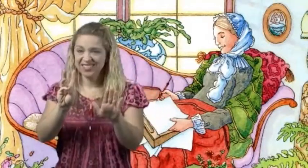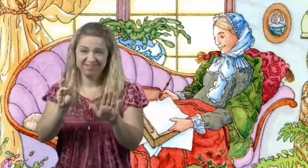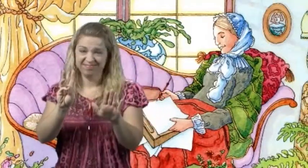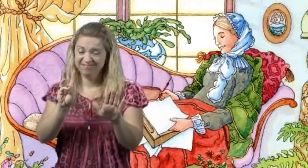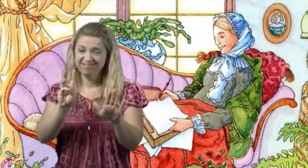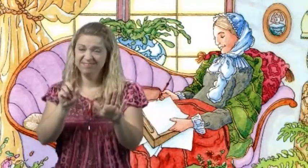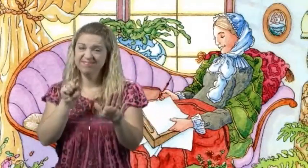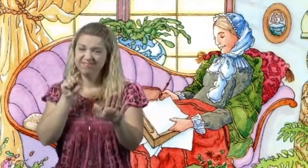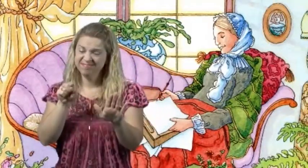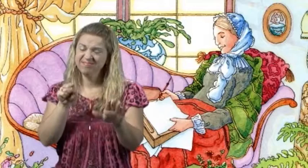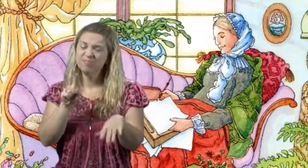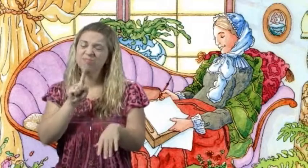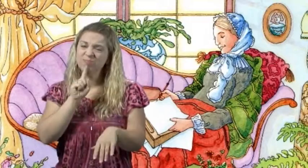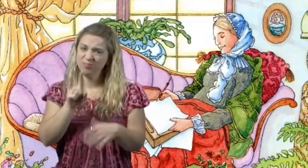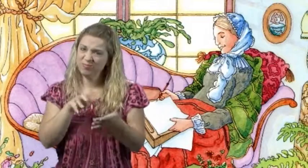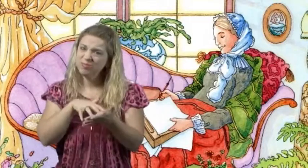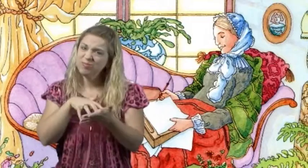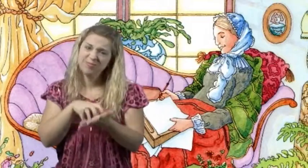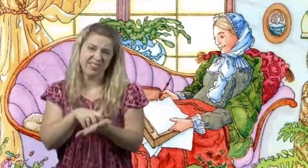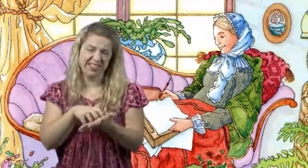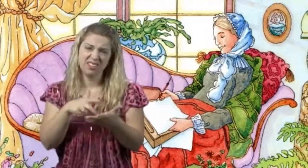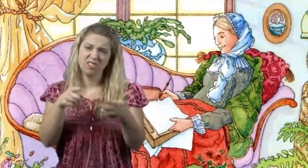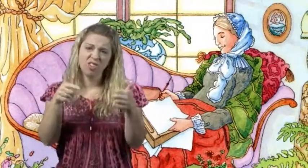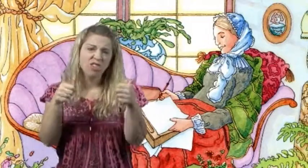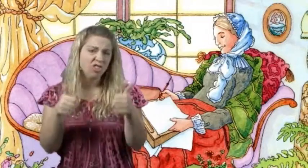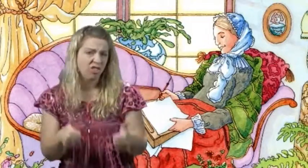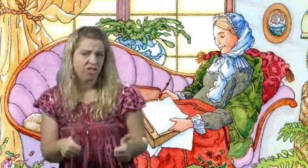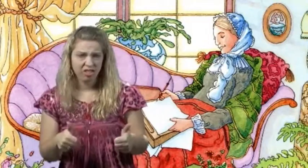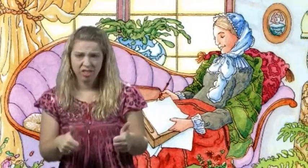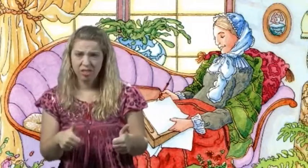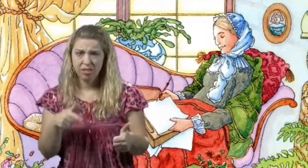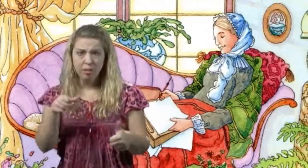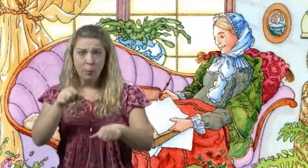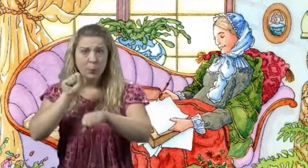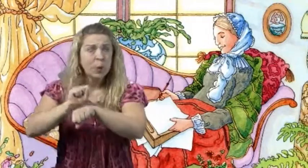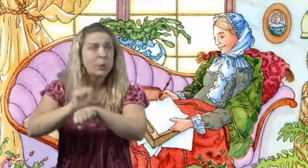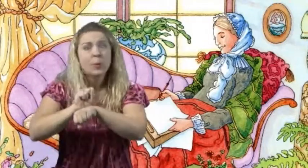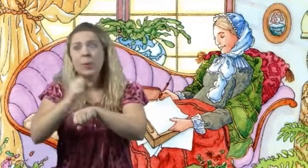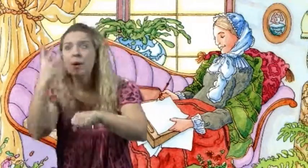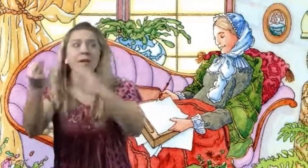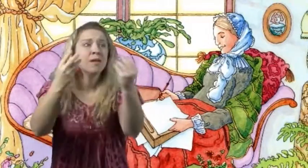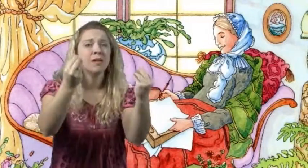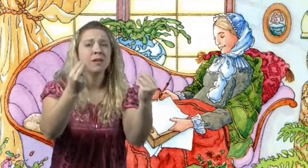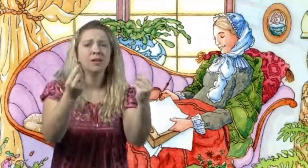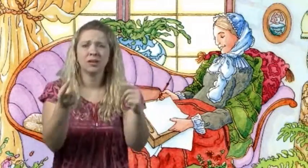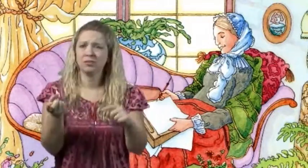still a young woman, but her past illness had left her weak.